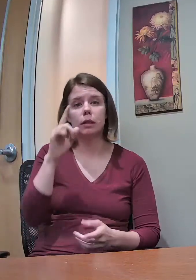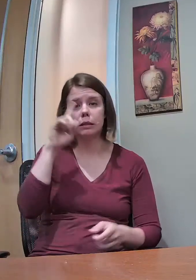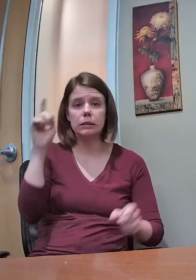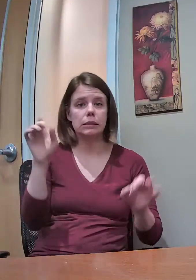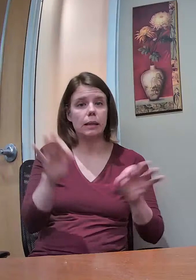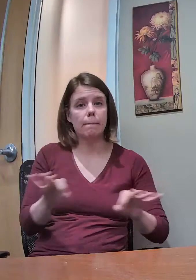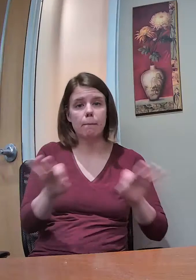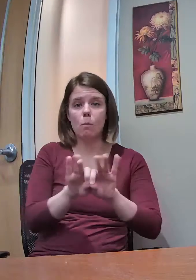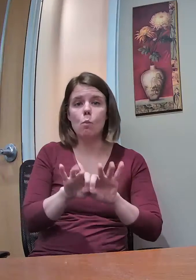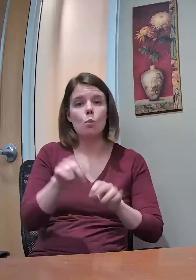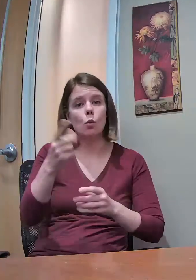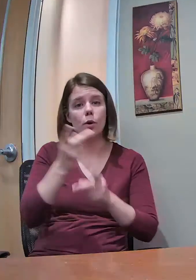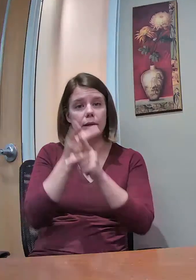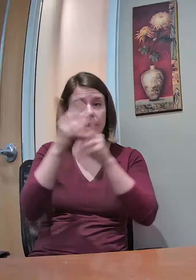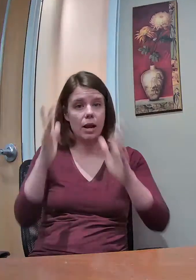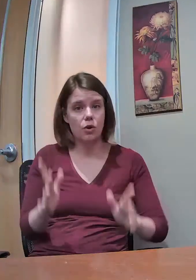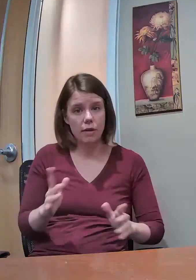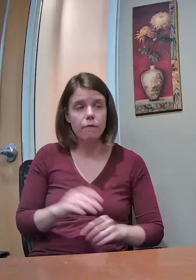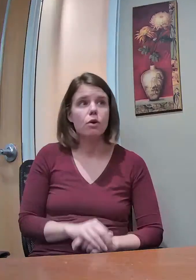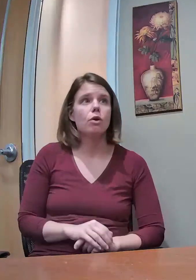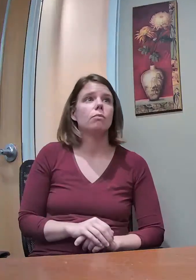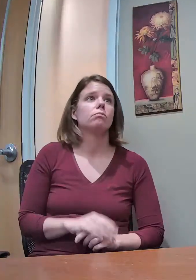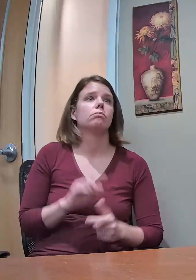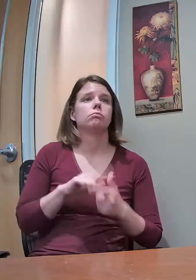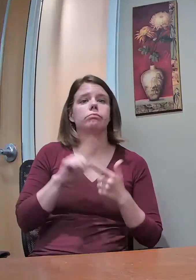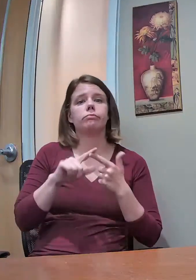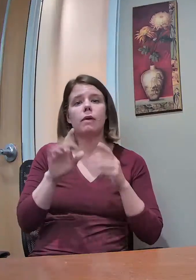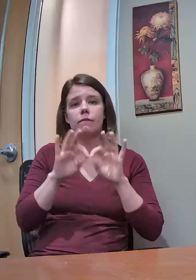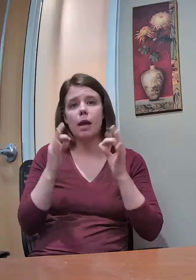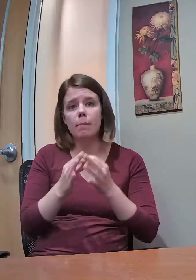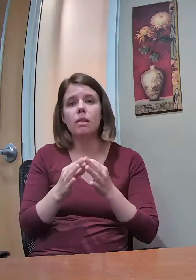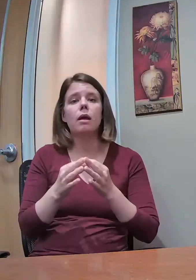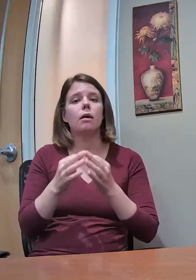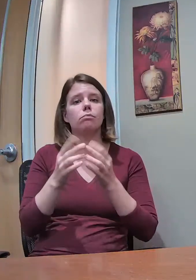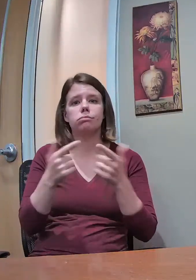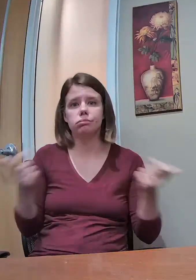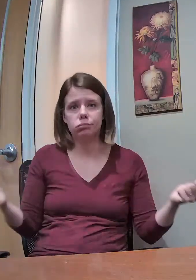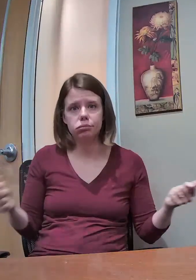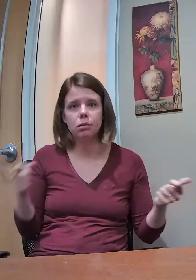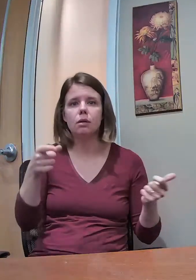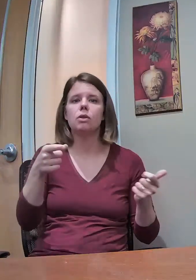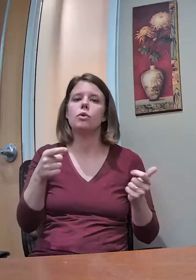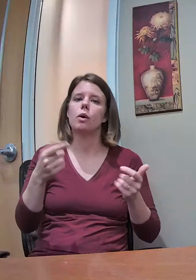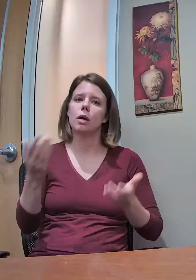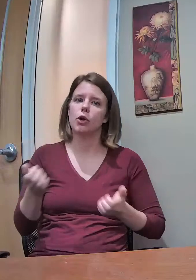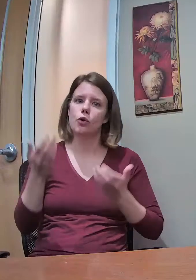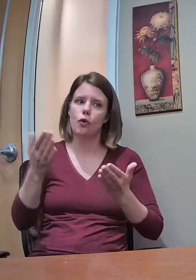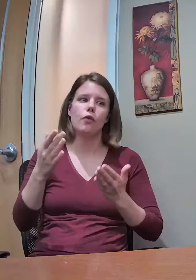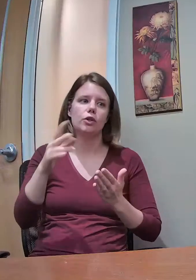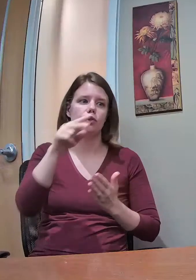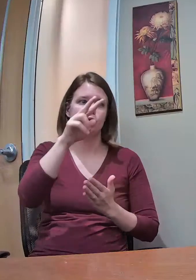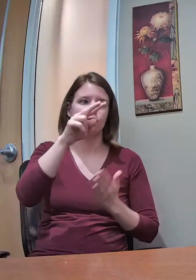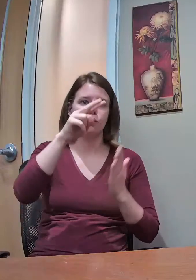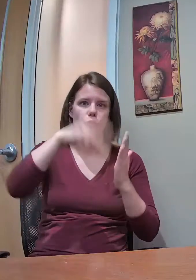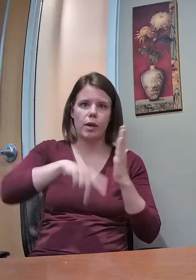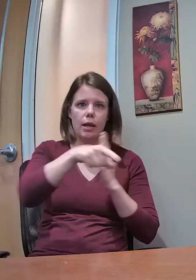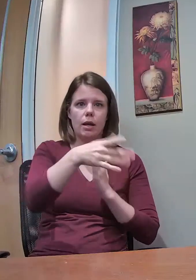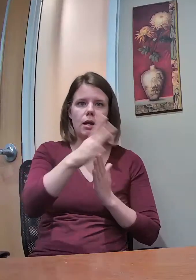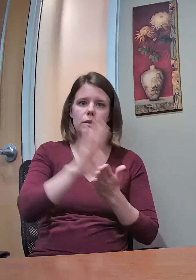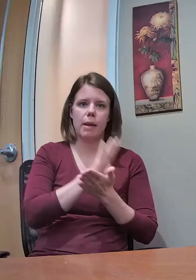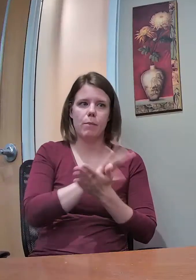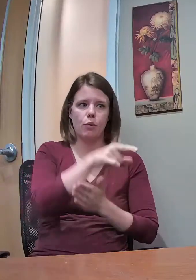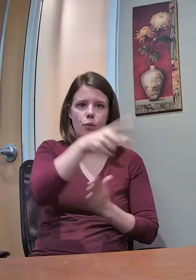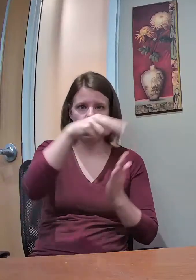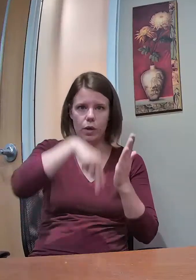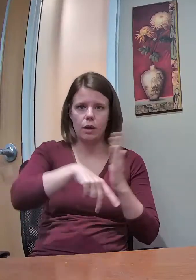are encouraged to read this document because it will help you understand where we're coming from. I just want to talk a little bit about